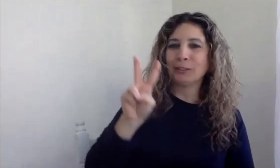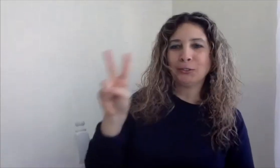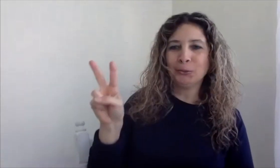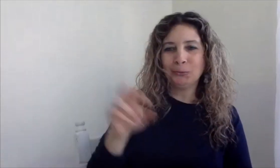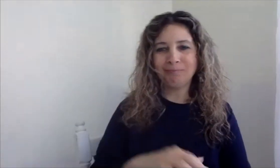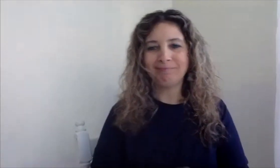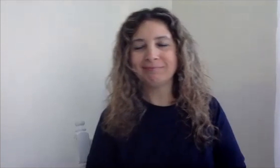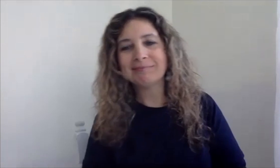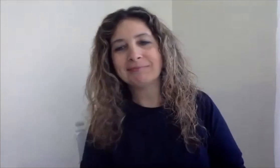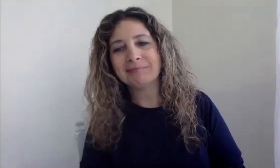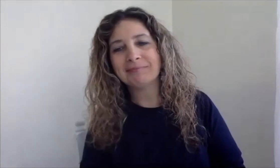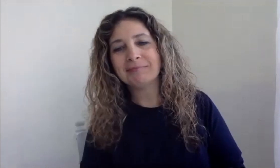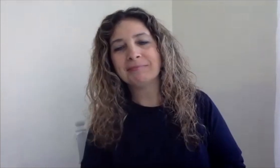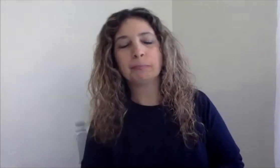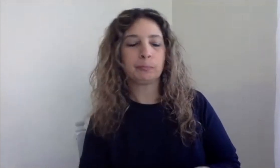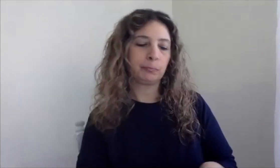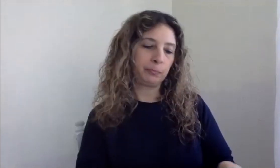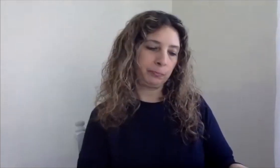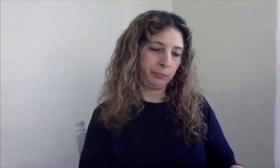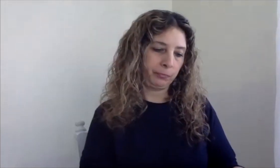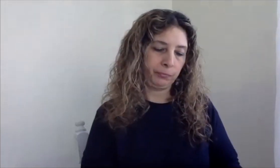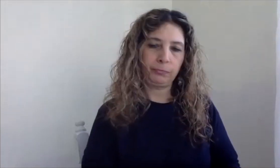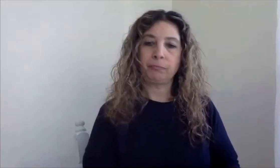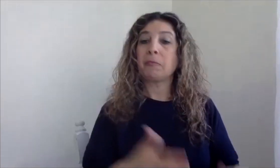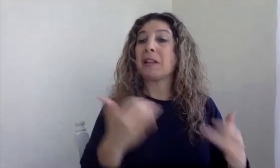members, a happy new year, the best in 2022.